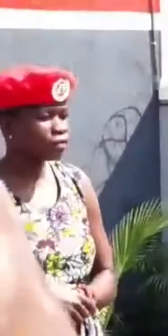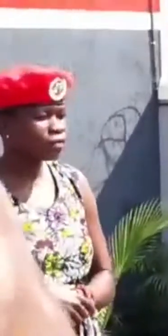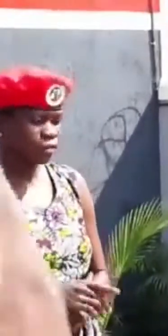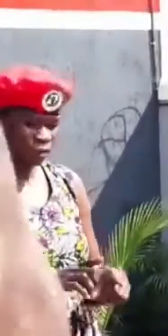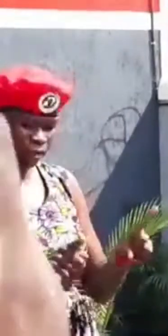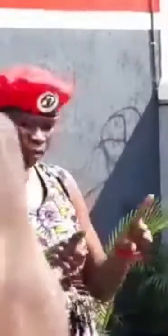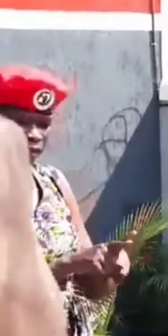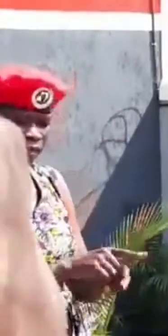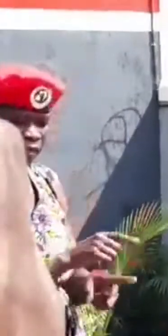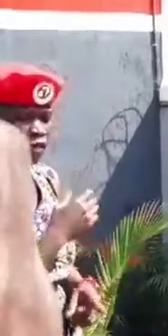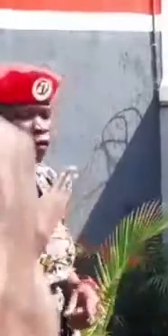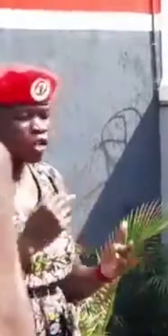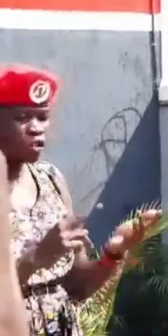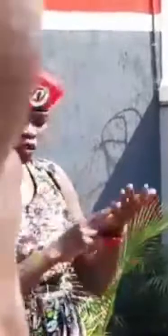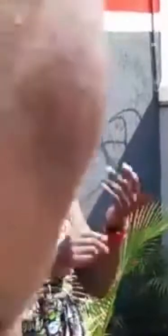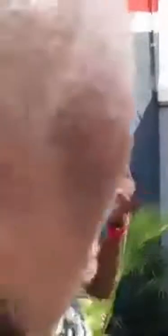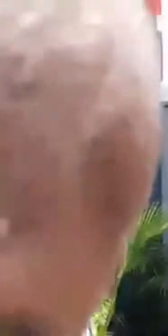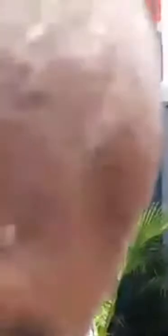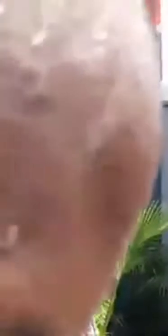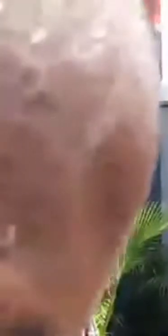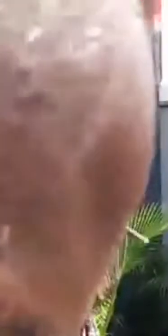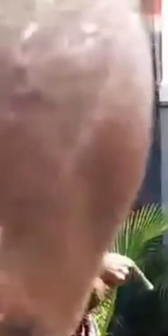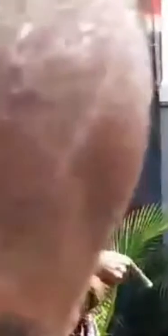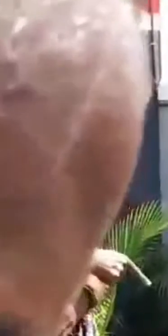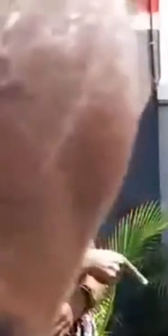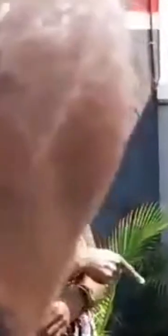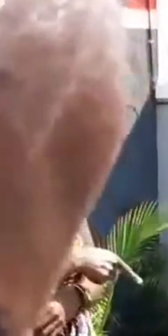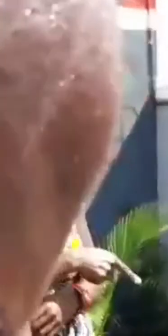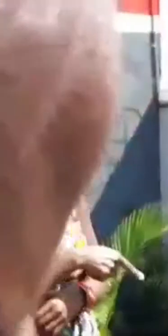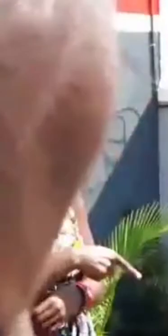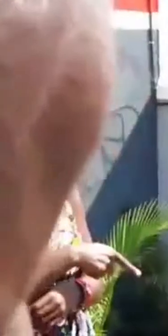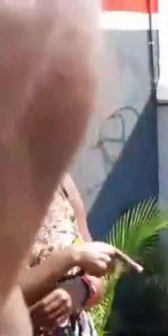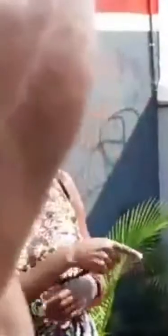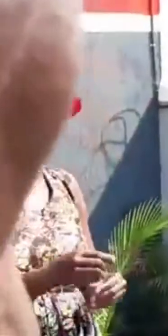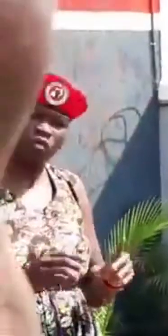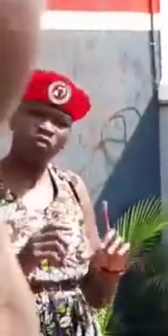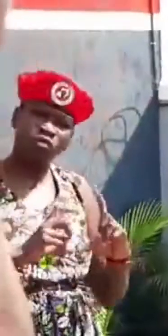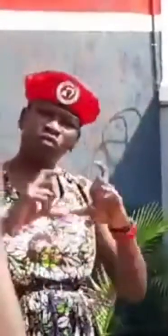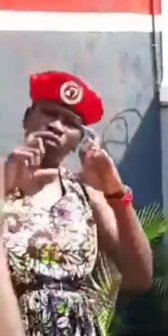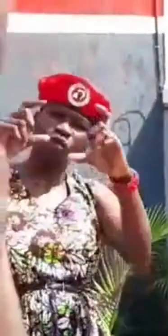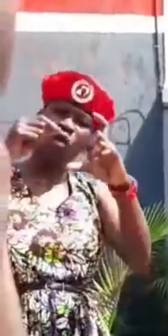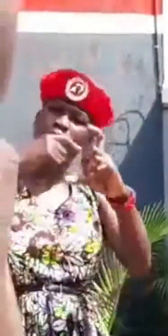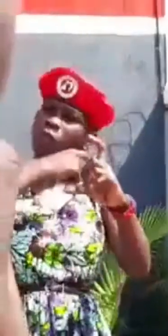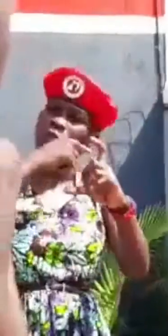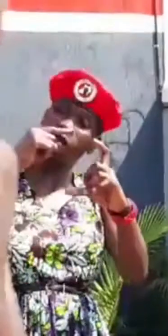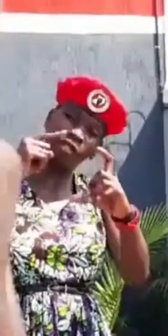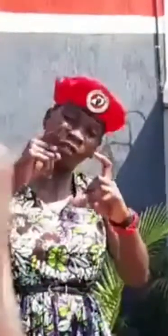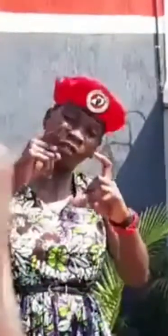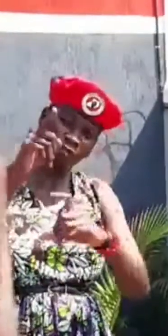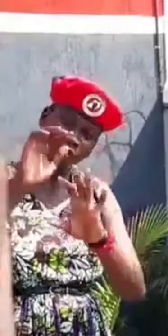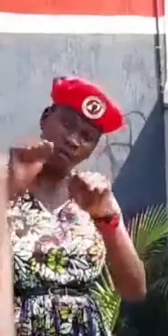Let me also use this opportunity, ladies and gentlemen, to put President Museveni on the notice.